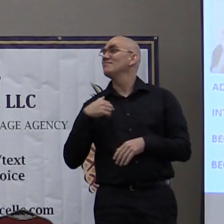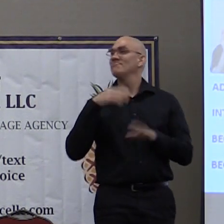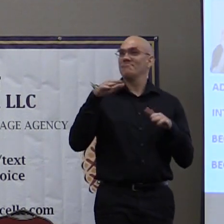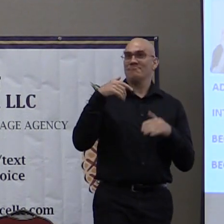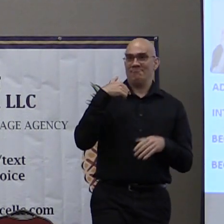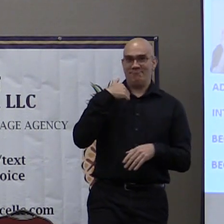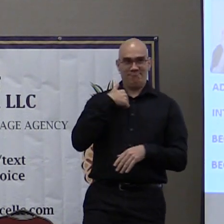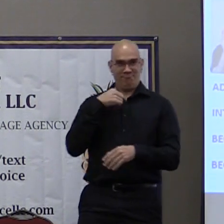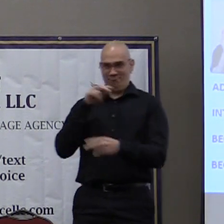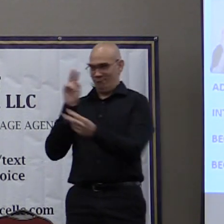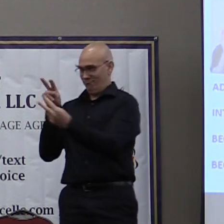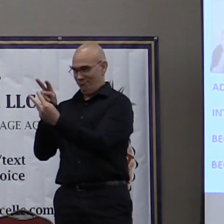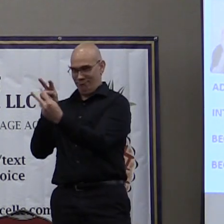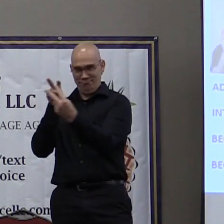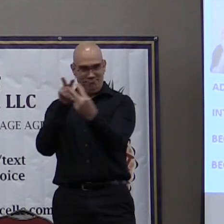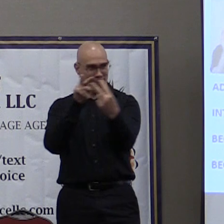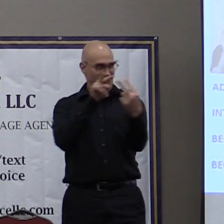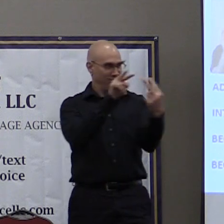Nice to be here again.